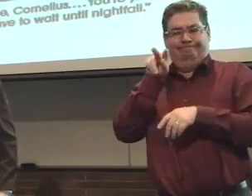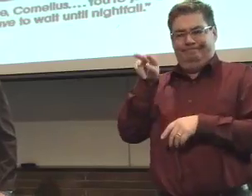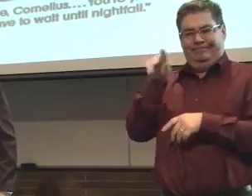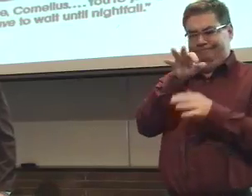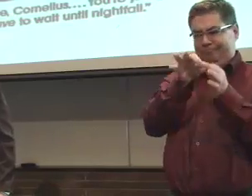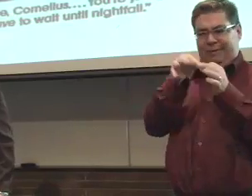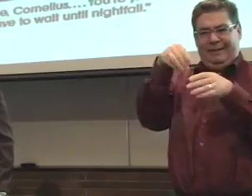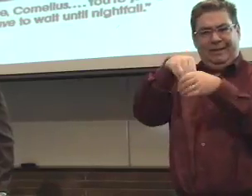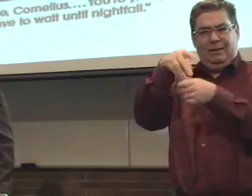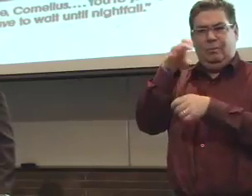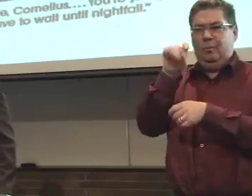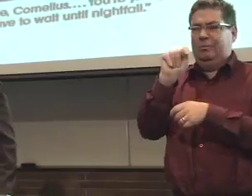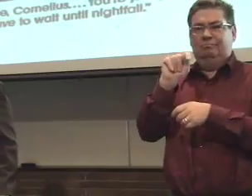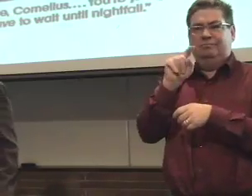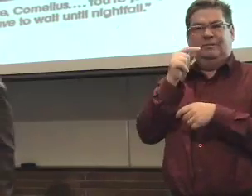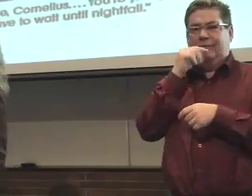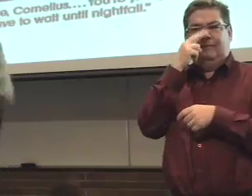in print. You almost have to say these cartoons out loud.